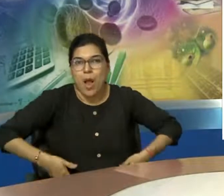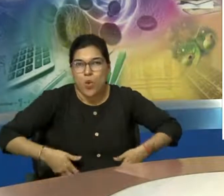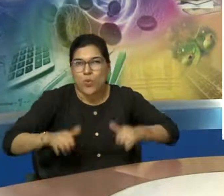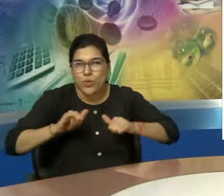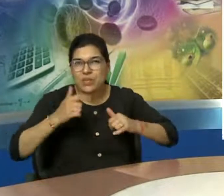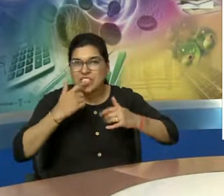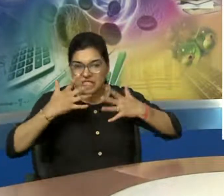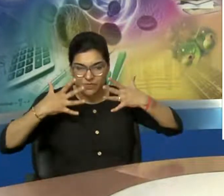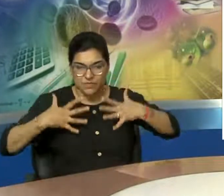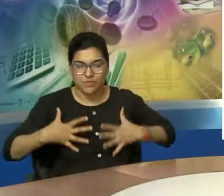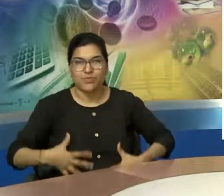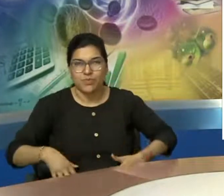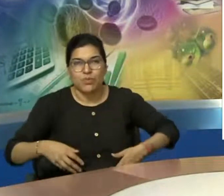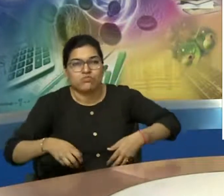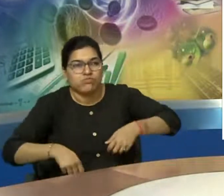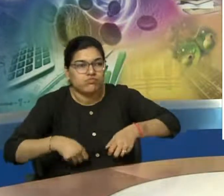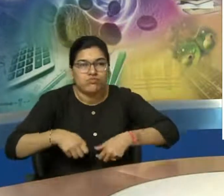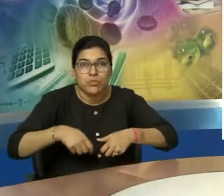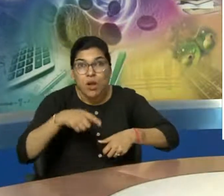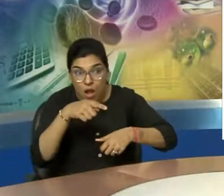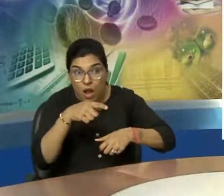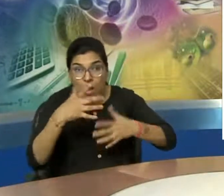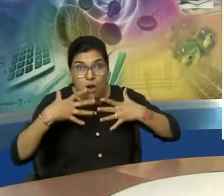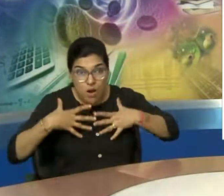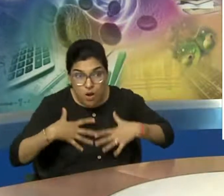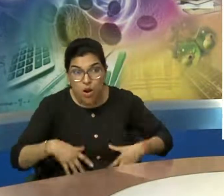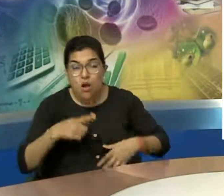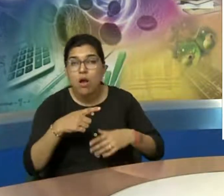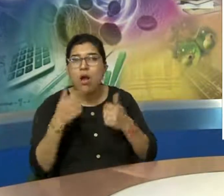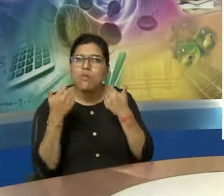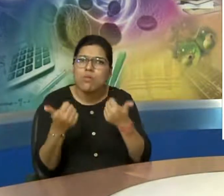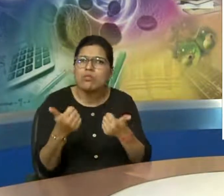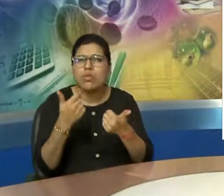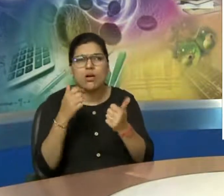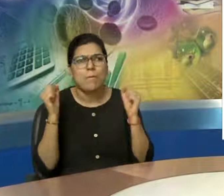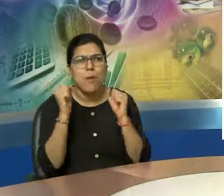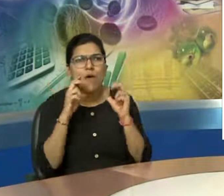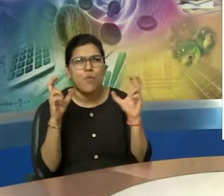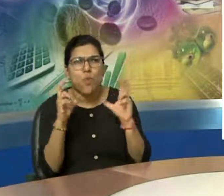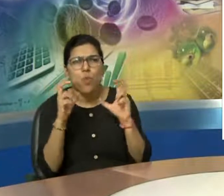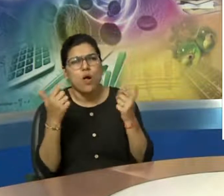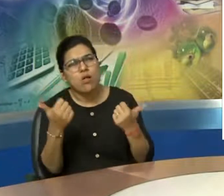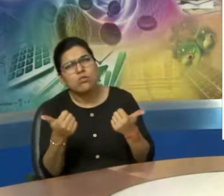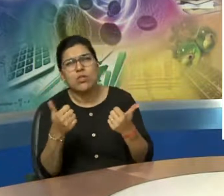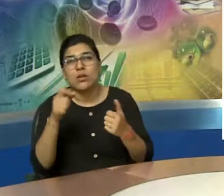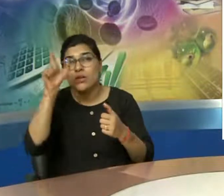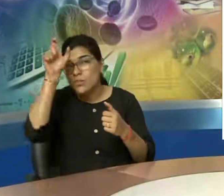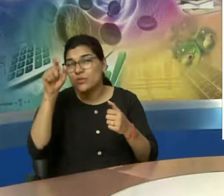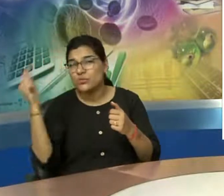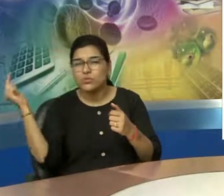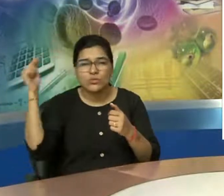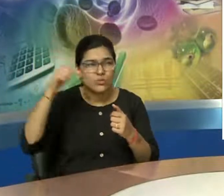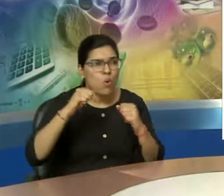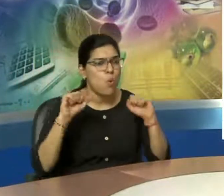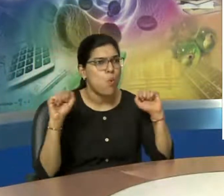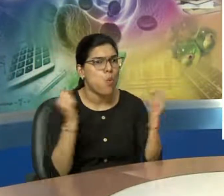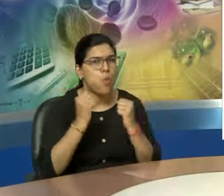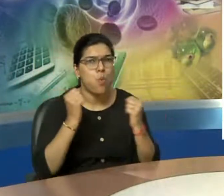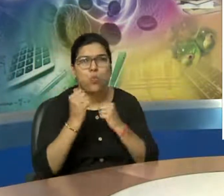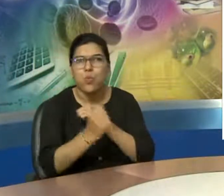bear, which is white color bear. That white color bear is also adapted to the cold place.